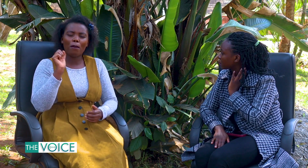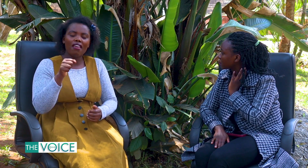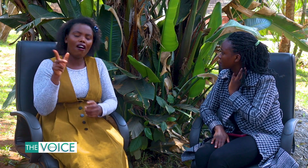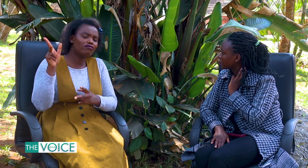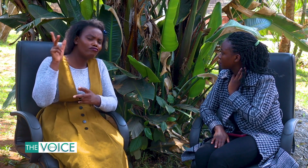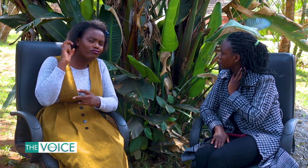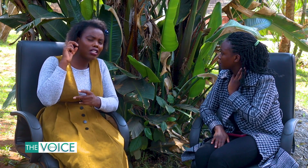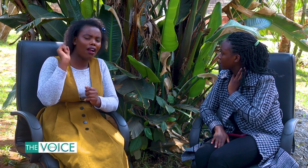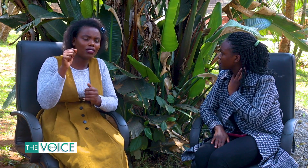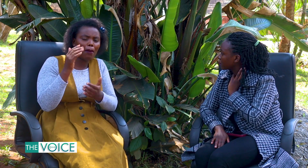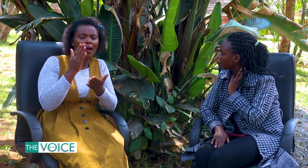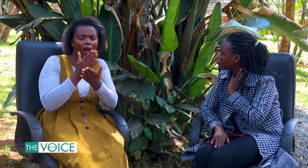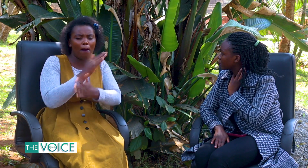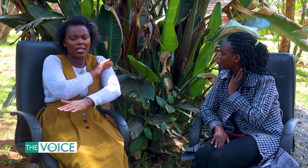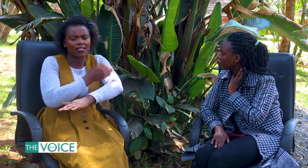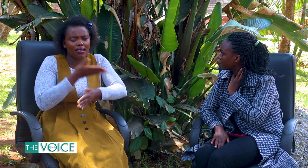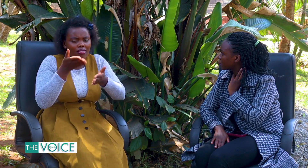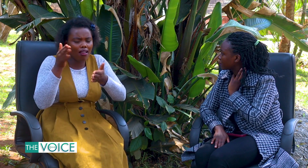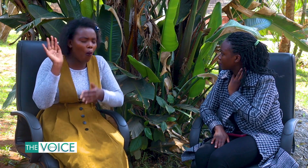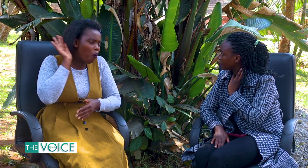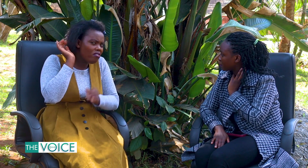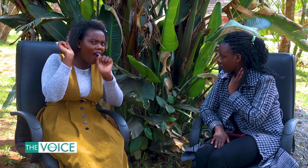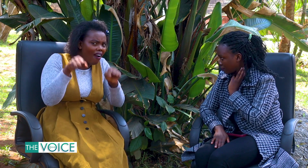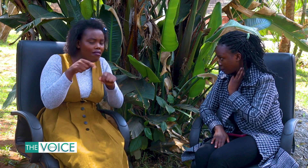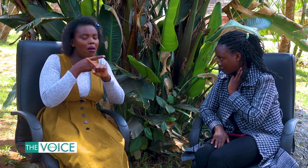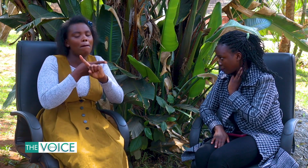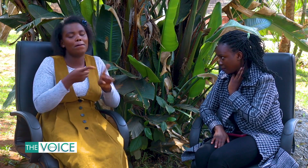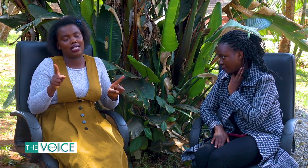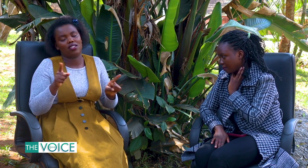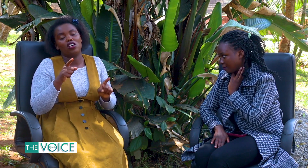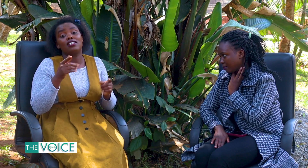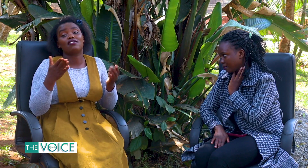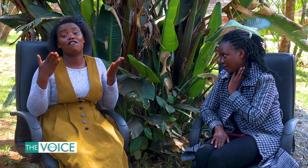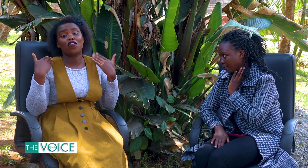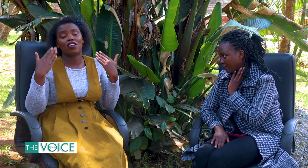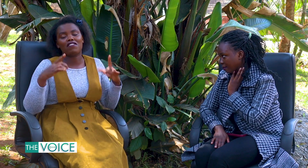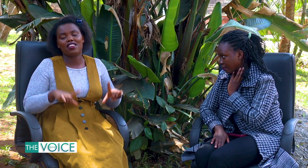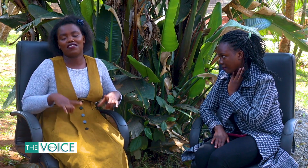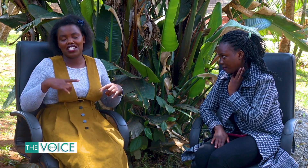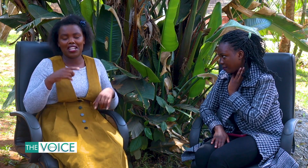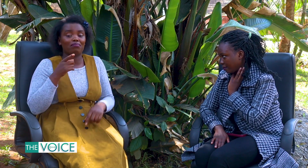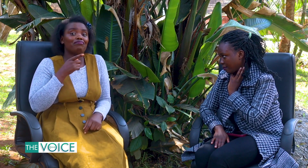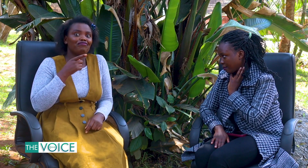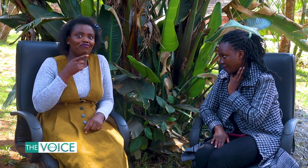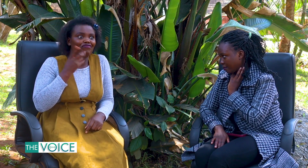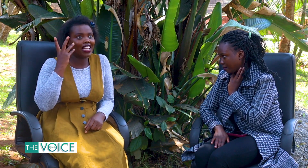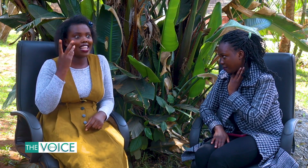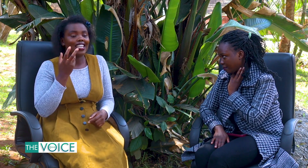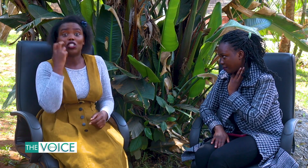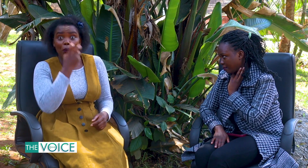hearing. We have different hearing capacities. And once we become deaf, that's it. And we